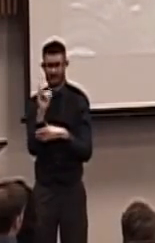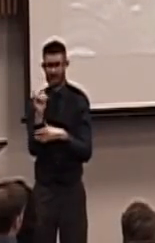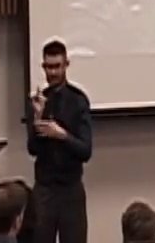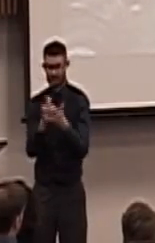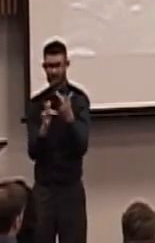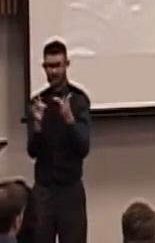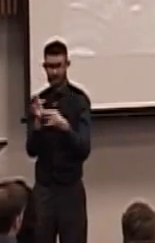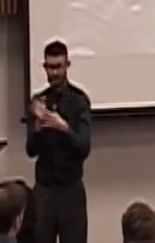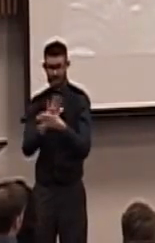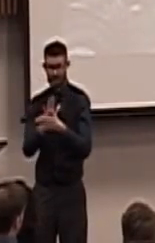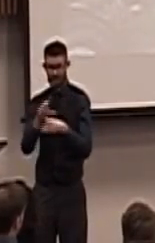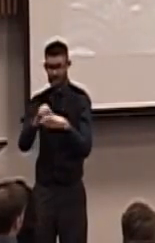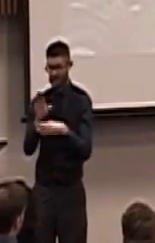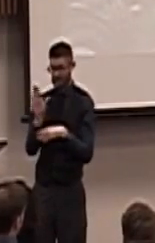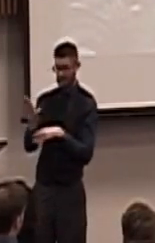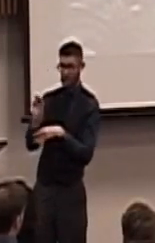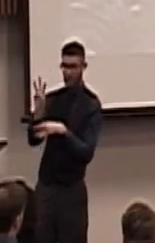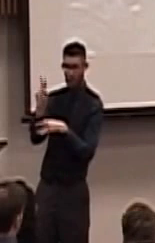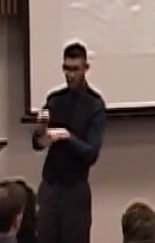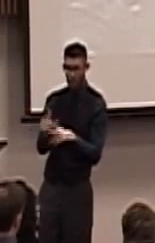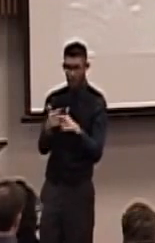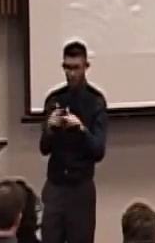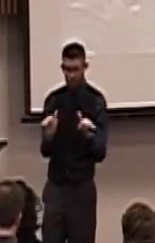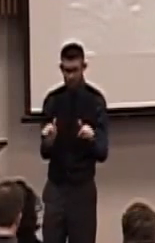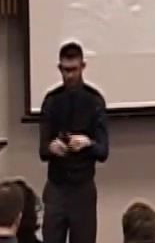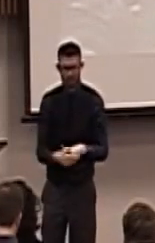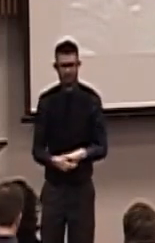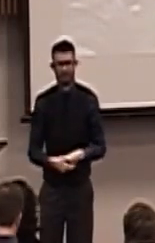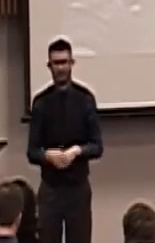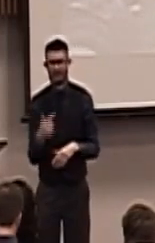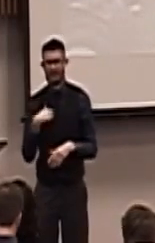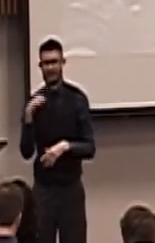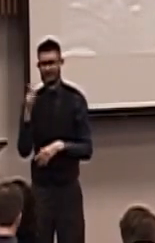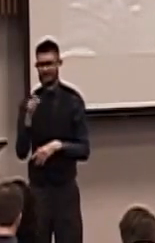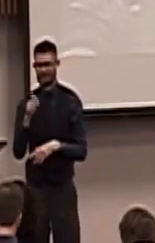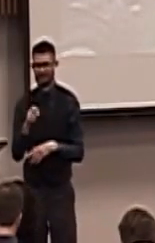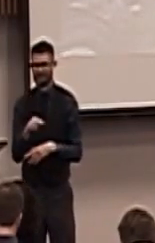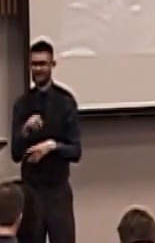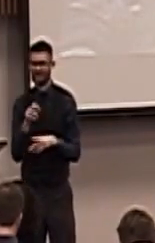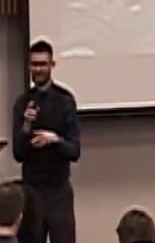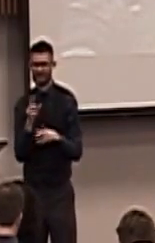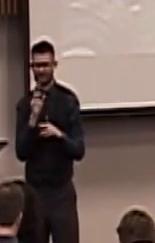own language, the Acholi language, which I had ordered before I left. And